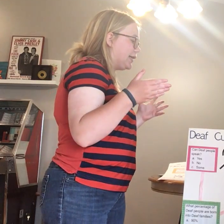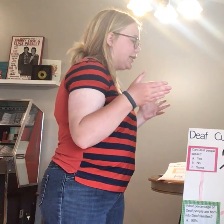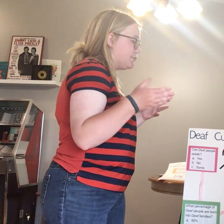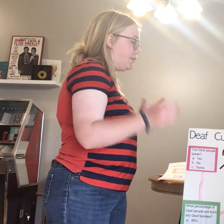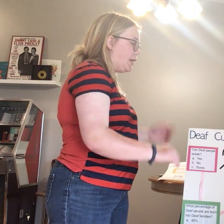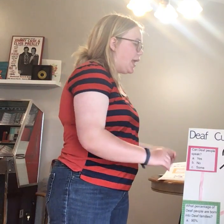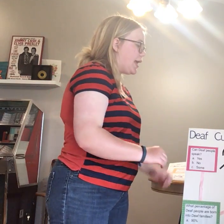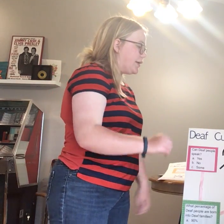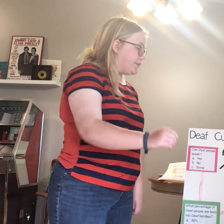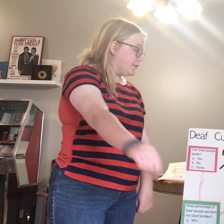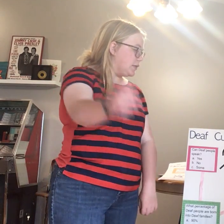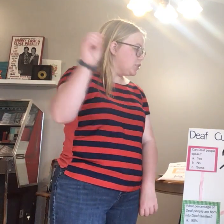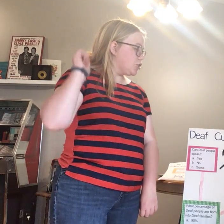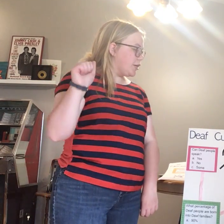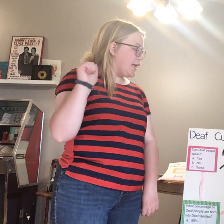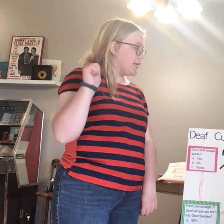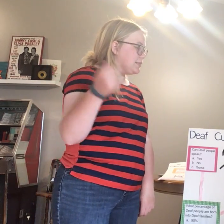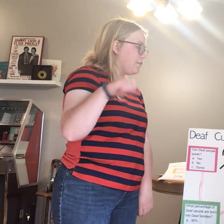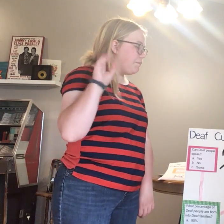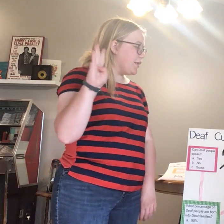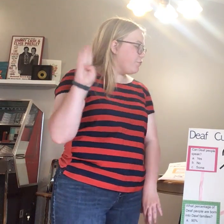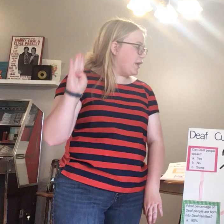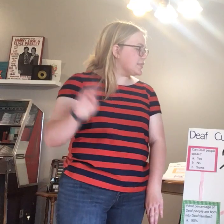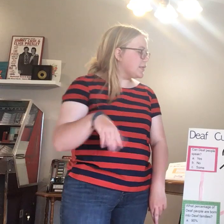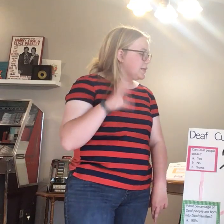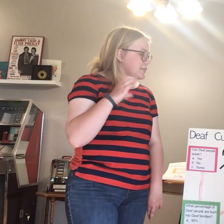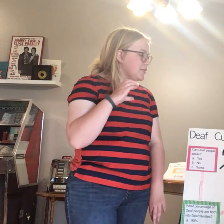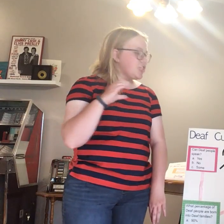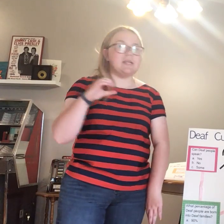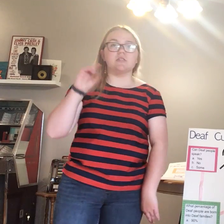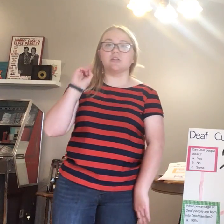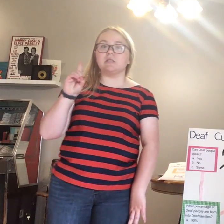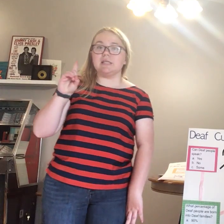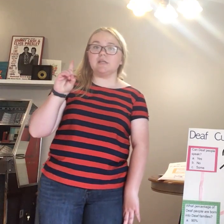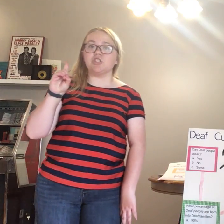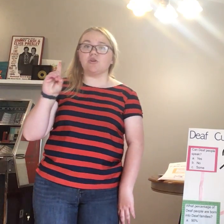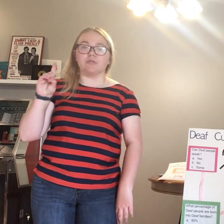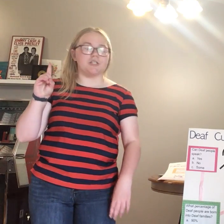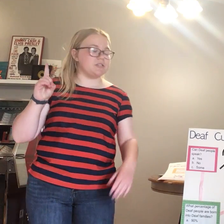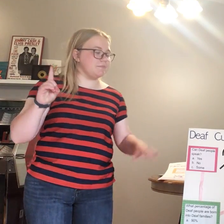signing? A, their hands, B, face, C, chest, or D, shoulders?